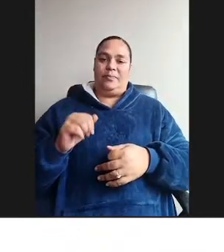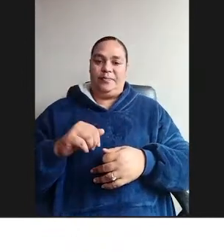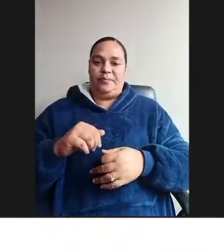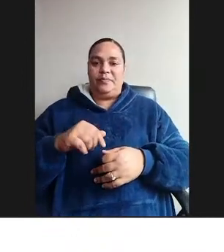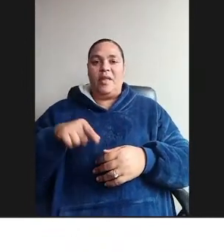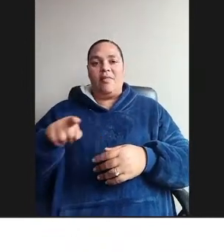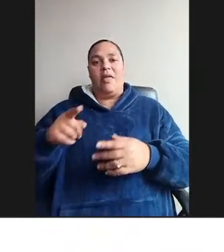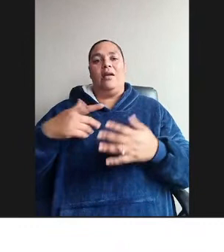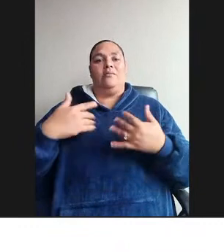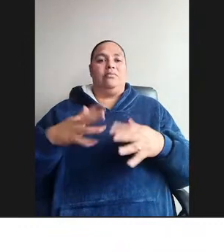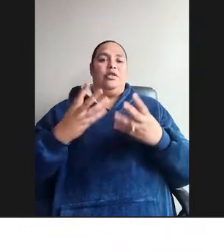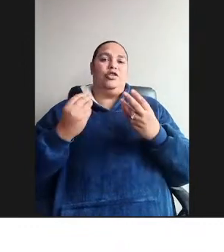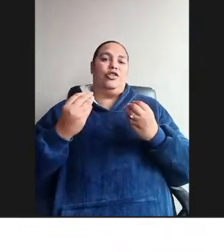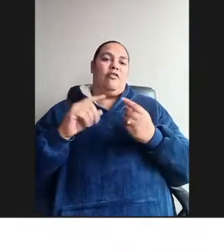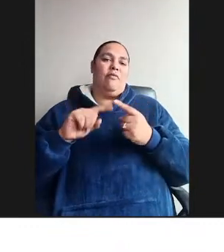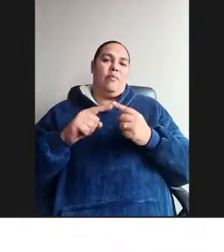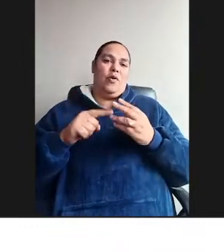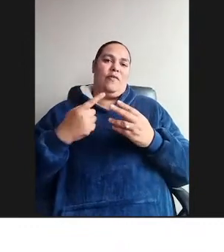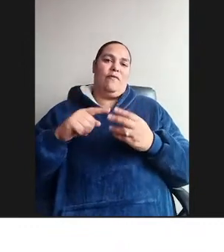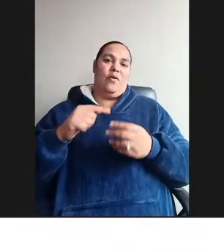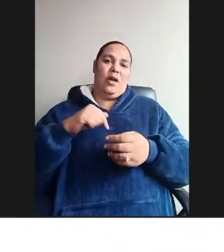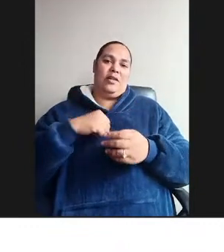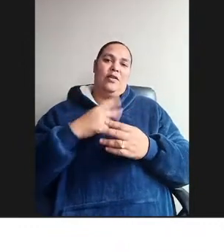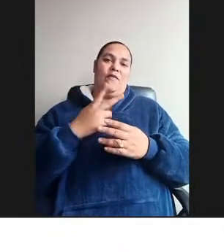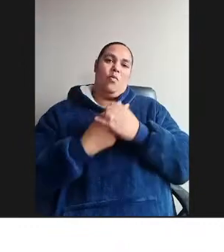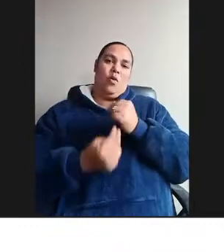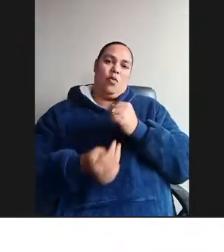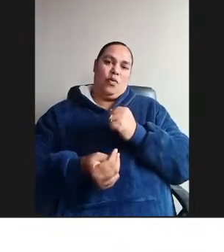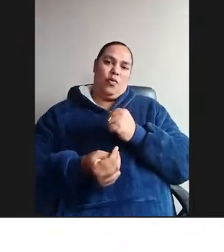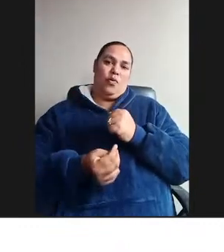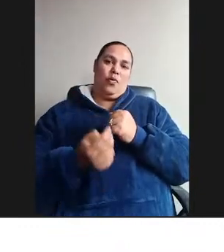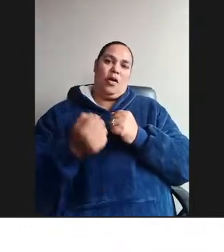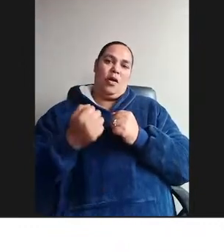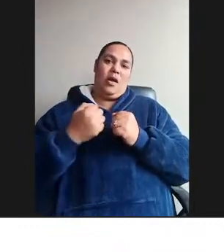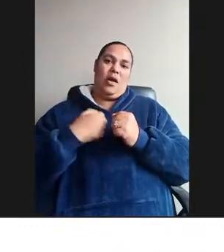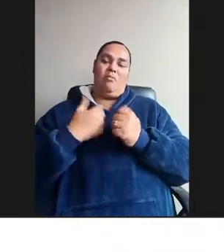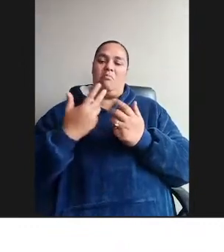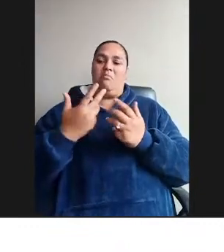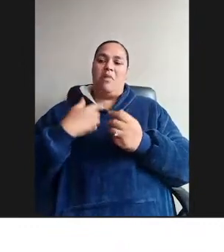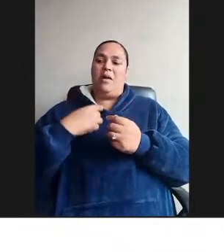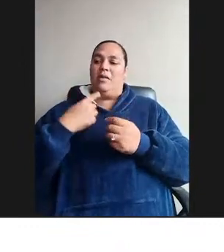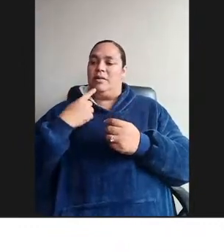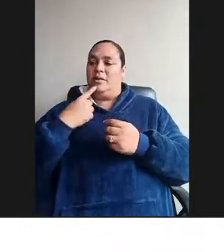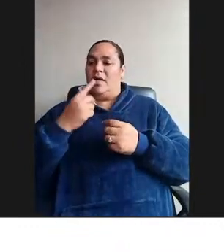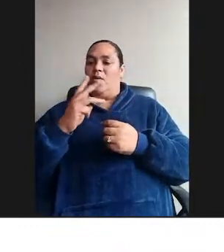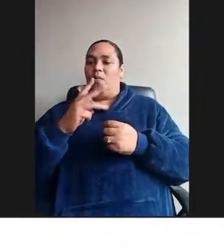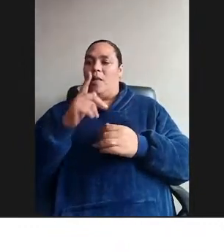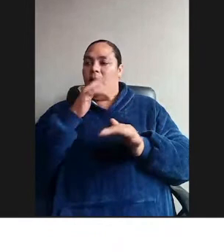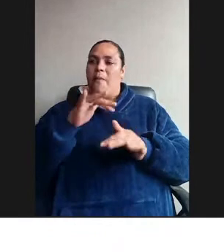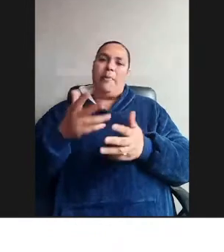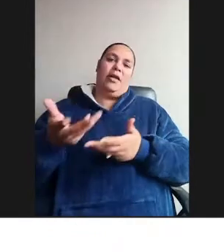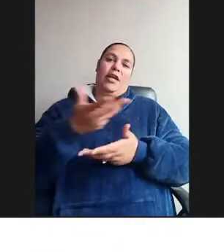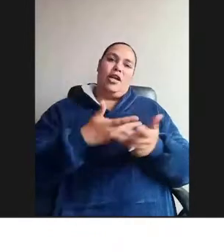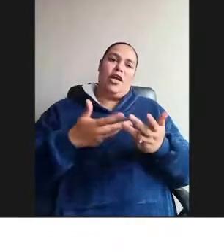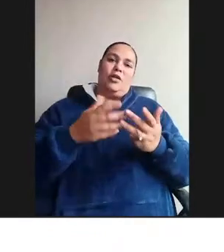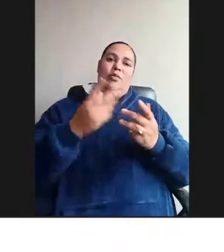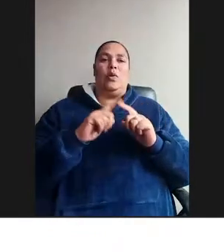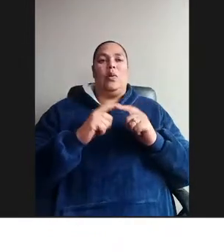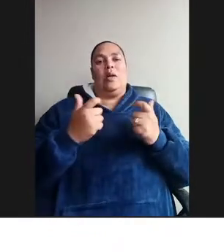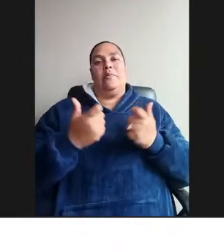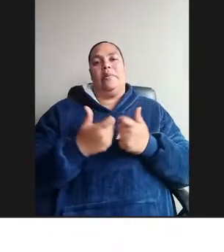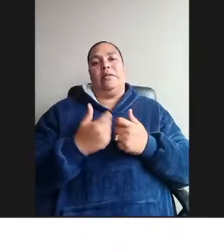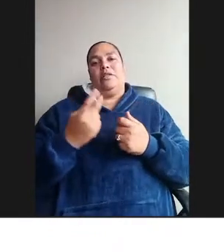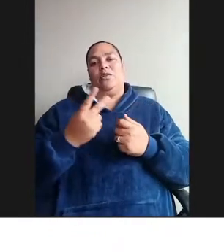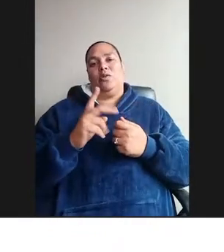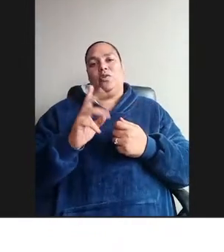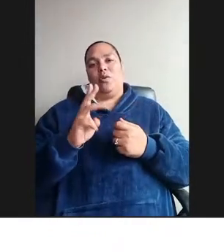point for both, I would say, public engagement and also committees as well, because